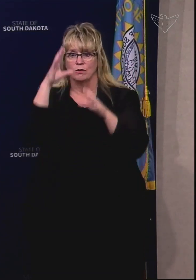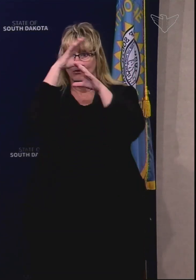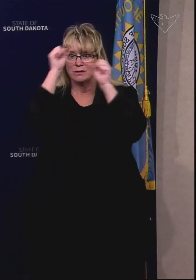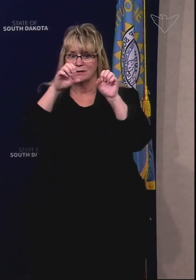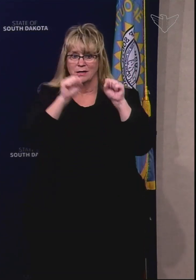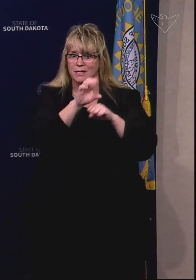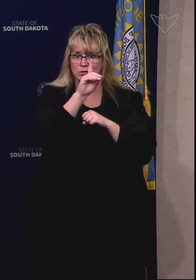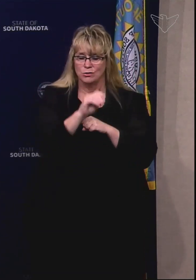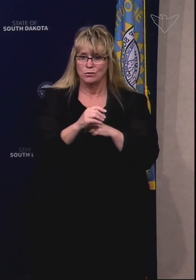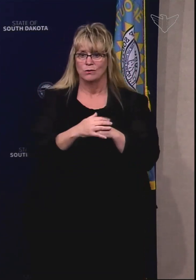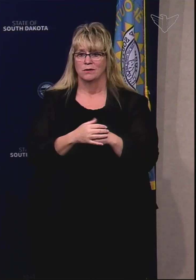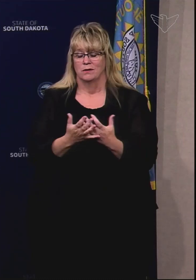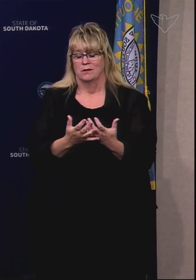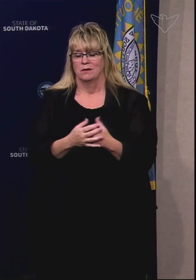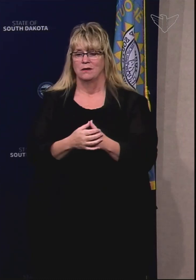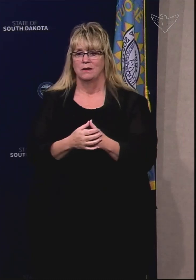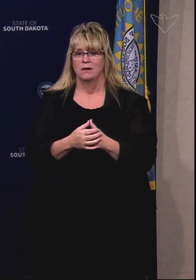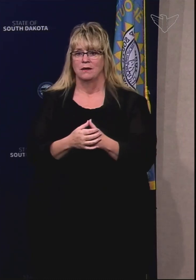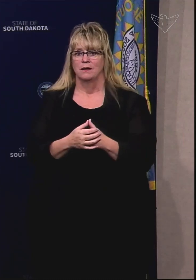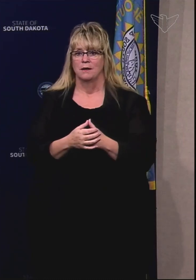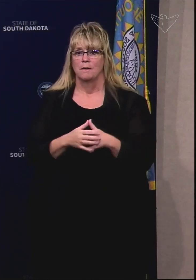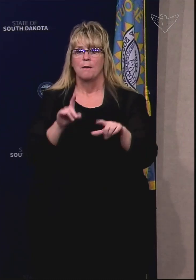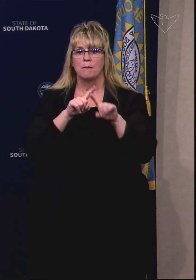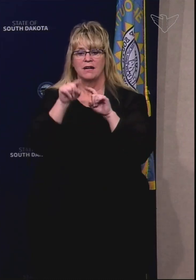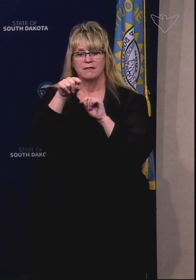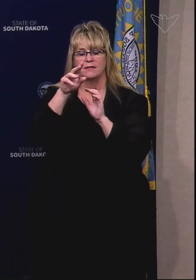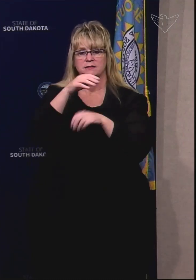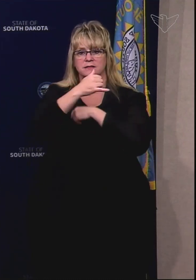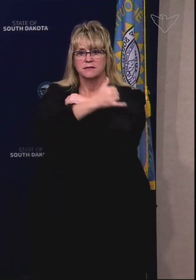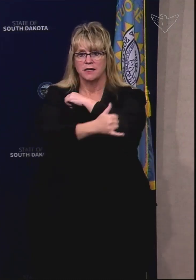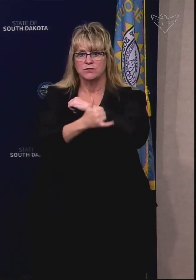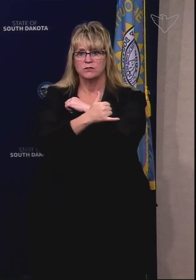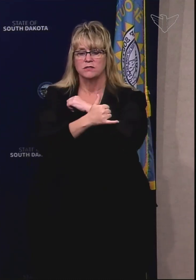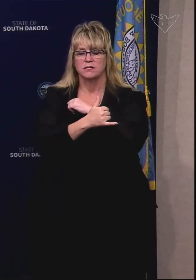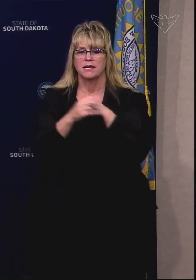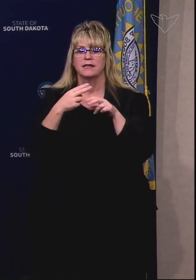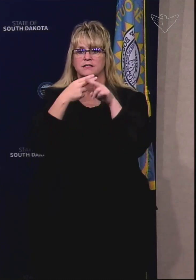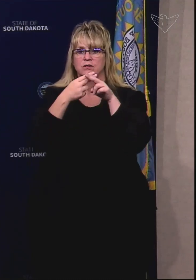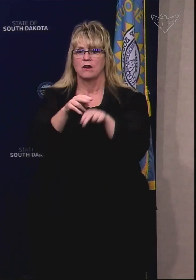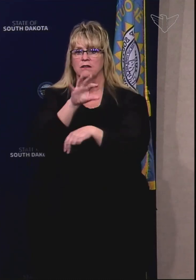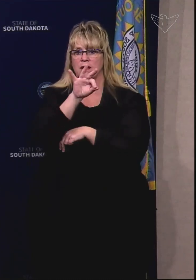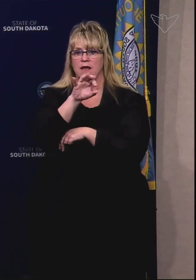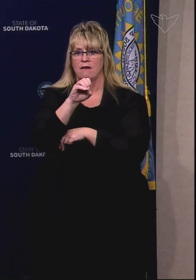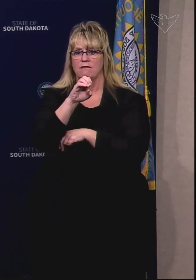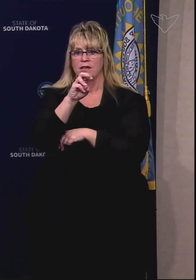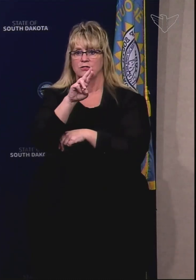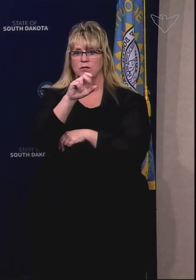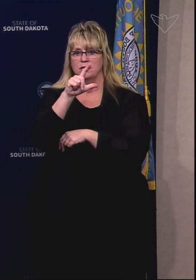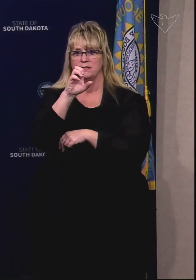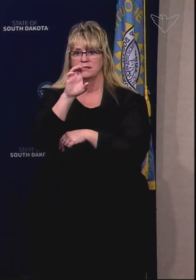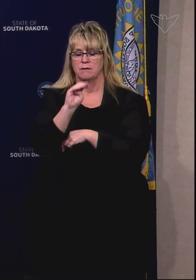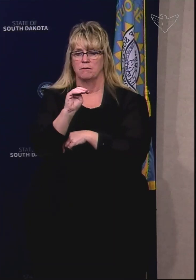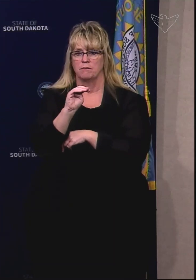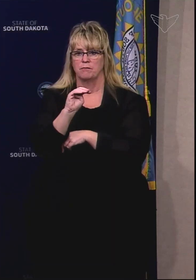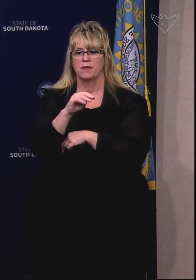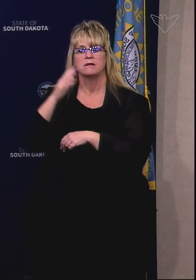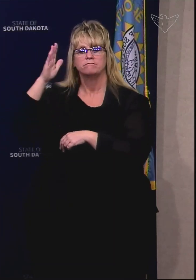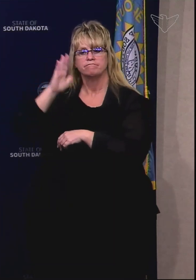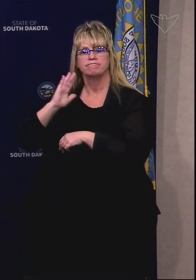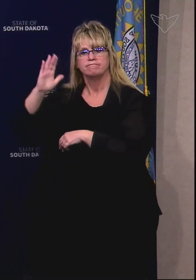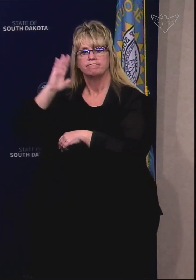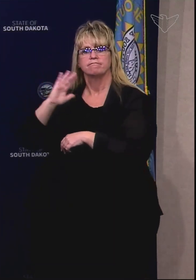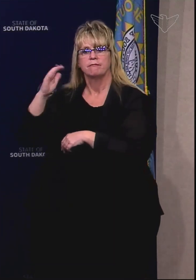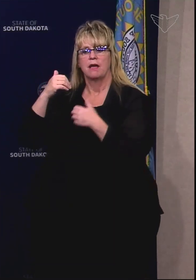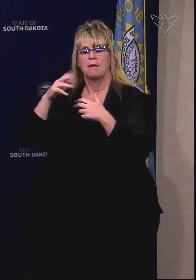do. However, there is a principle in this country that's called federalism. Now, our founding fathers wisely gave